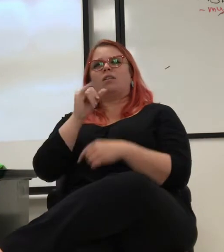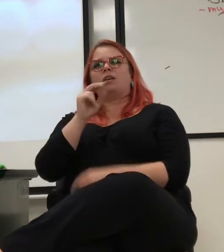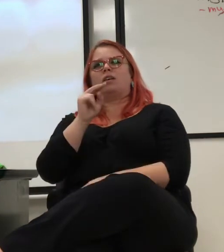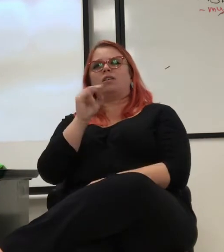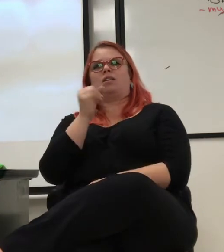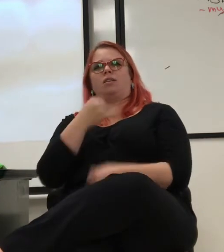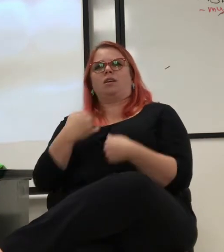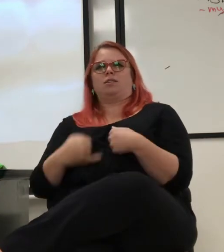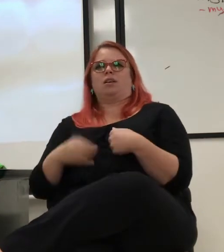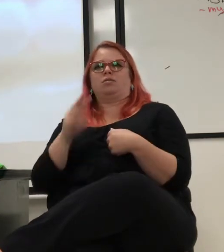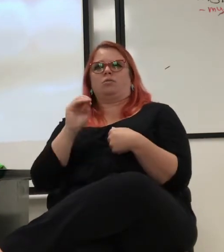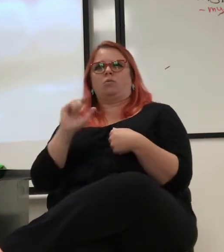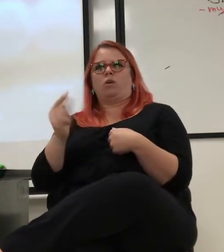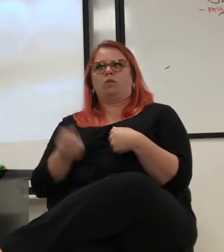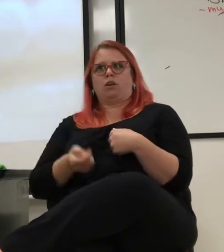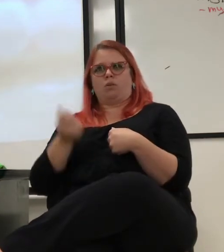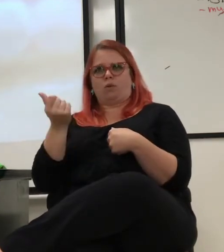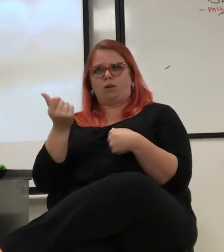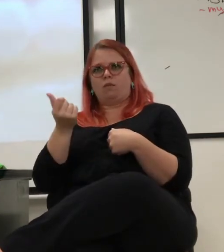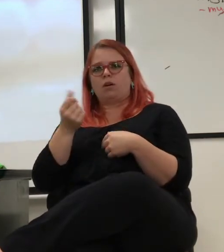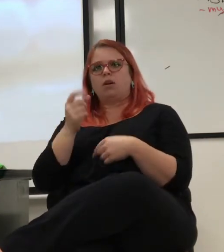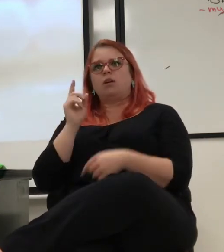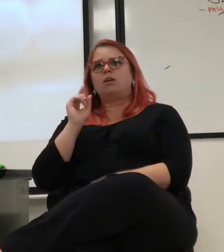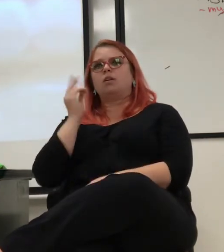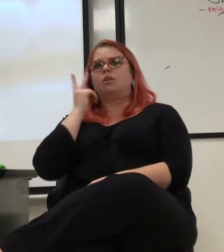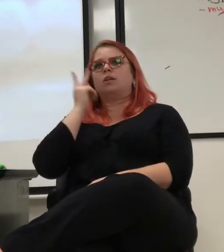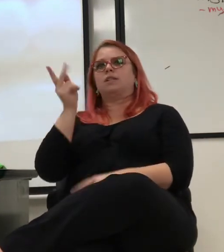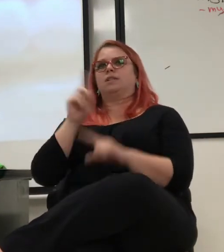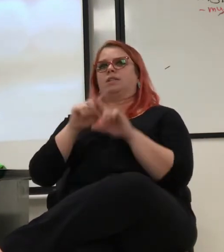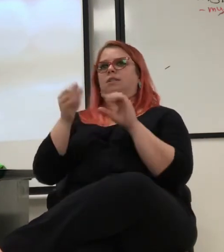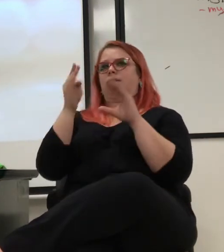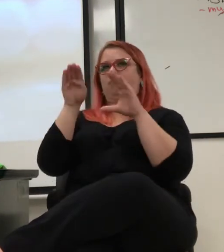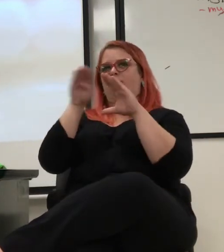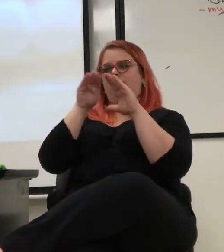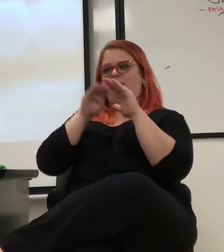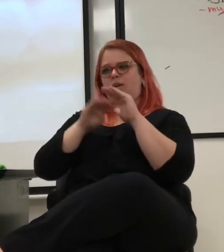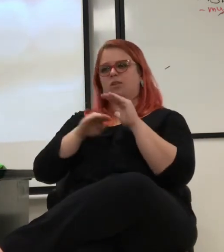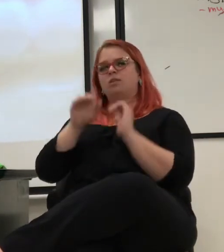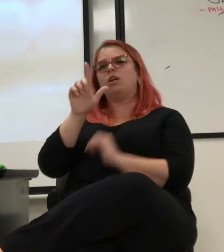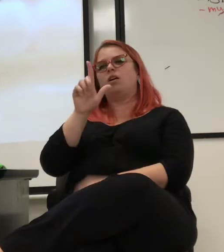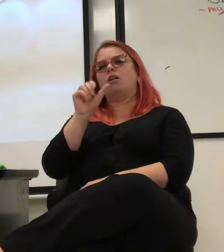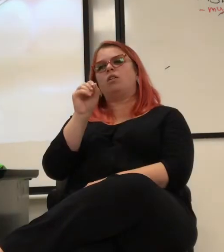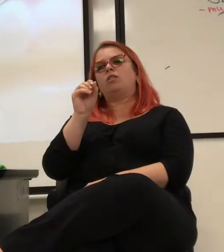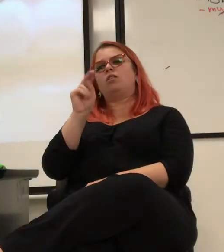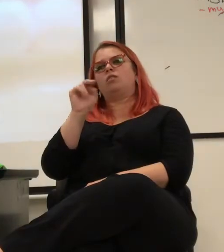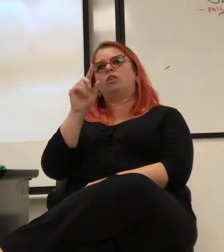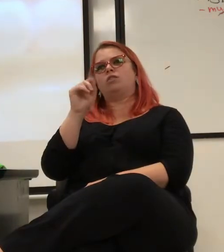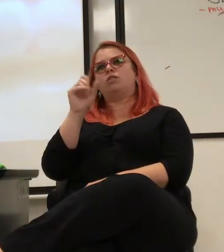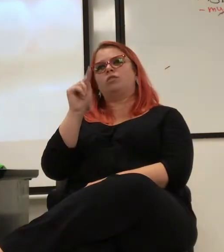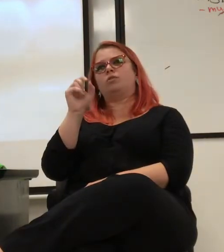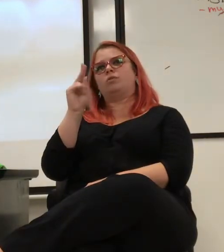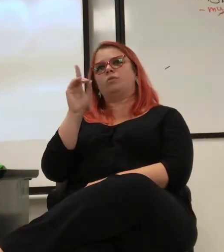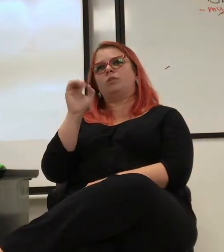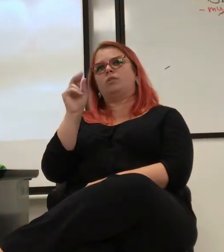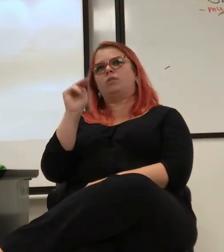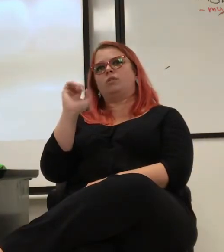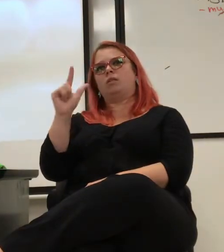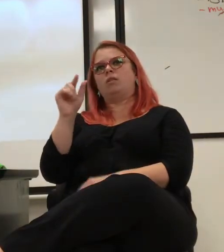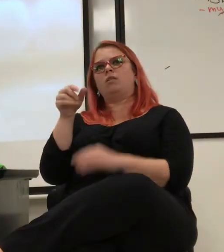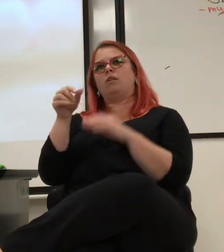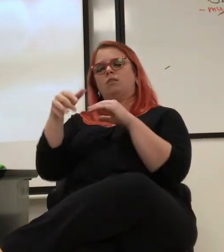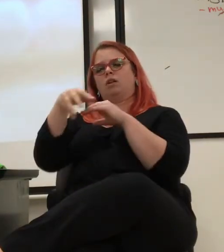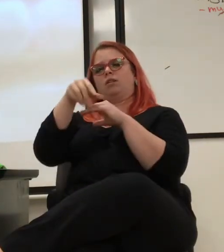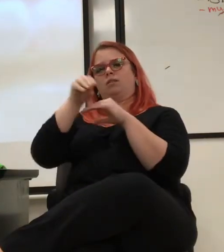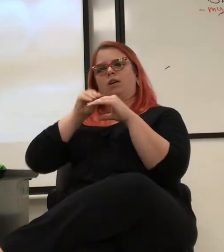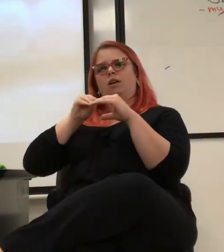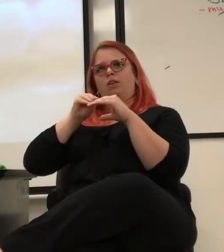Mucosa, submucosa, circular layer, longitudinal layer is reduced to a thin band called the tinea coli. I'll